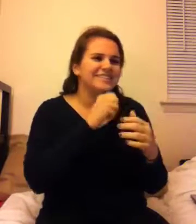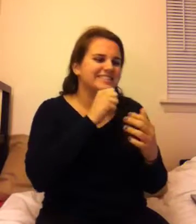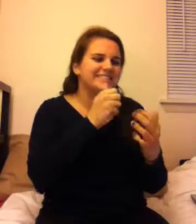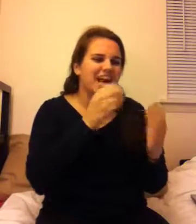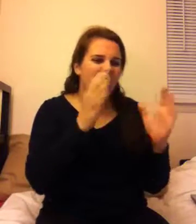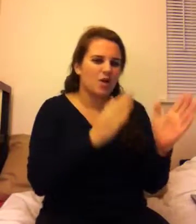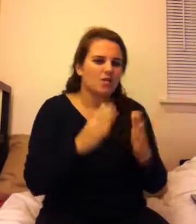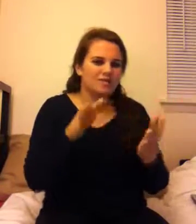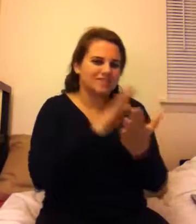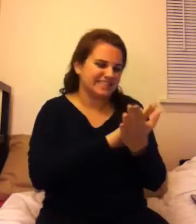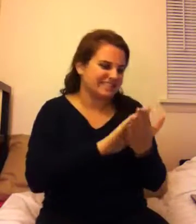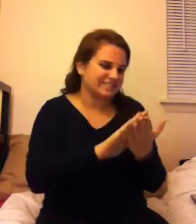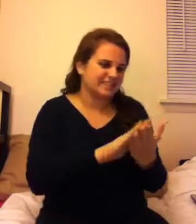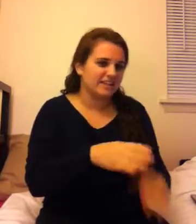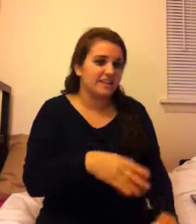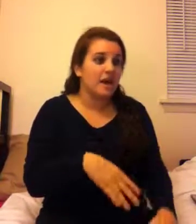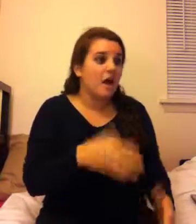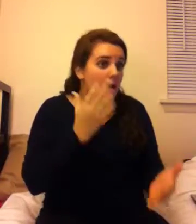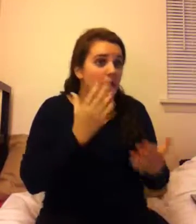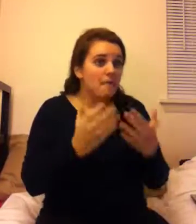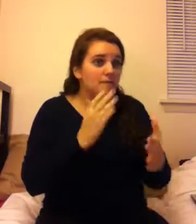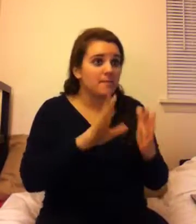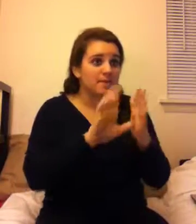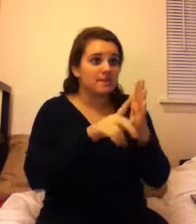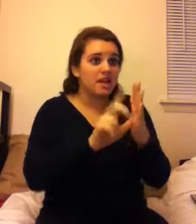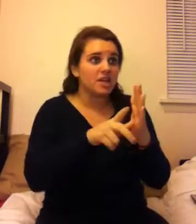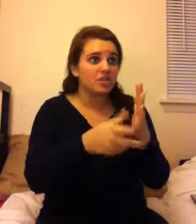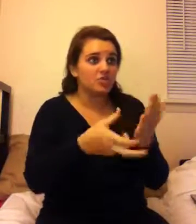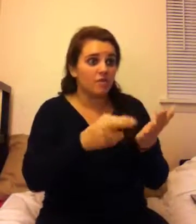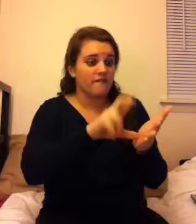meant and you'll be able to understand everything really clearly.